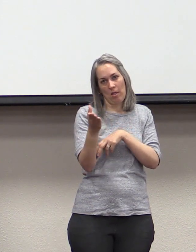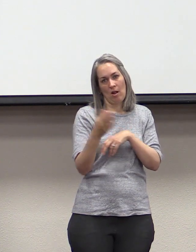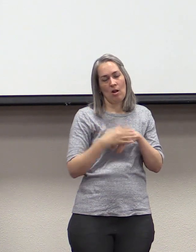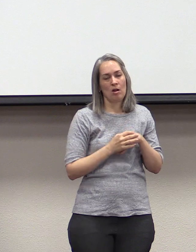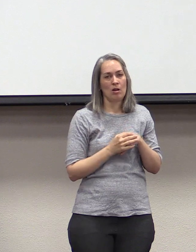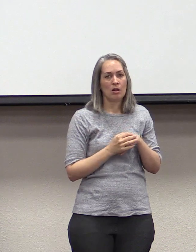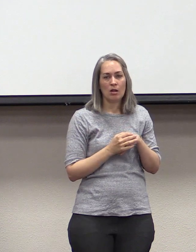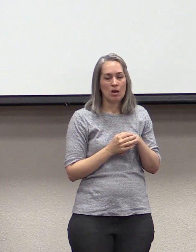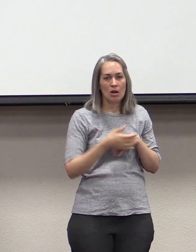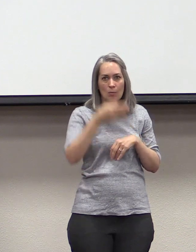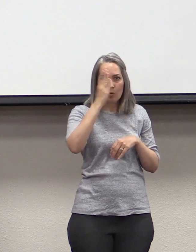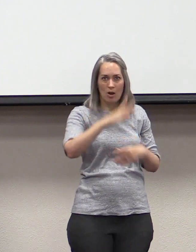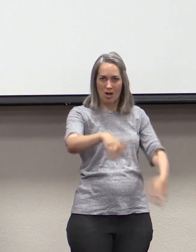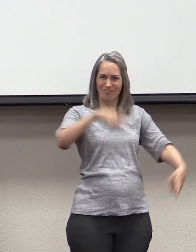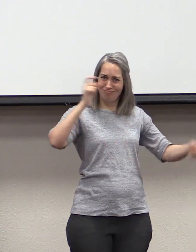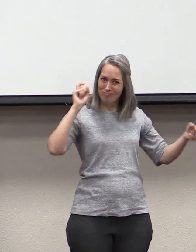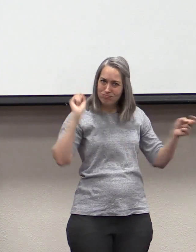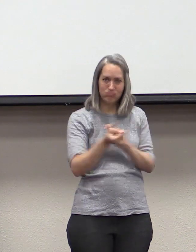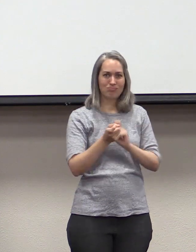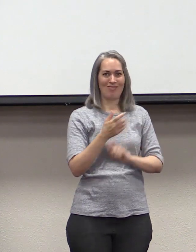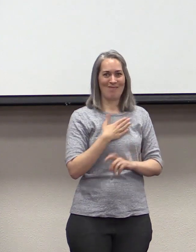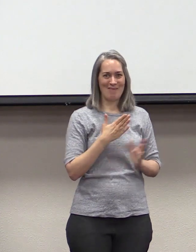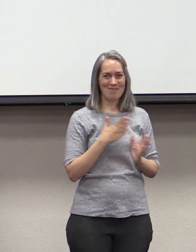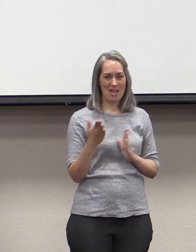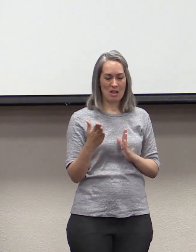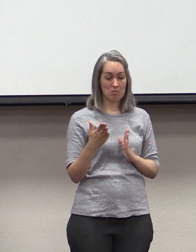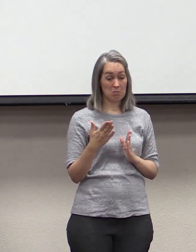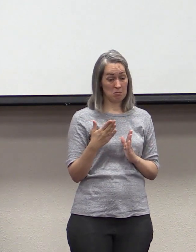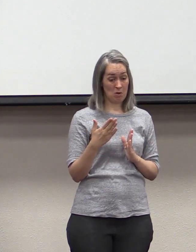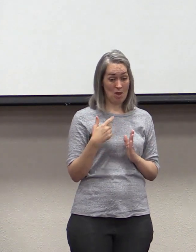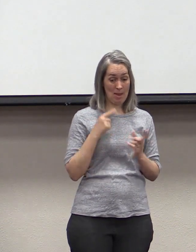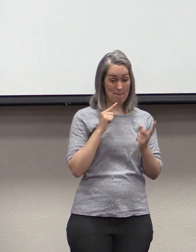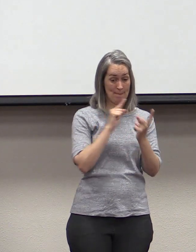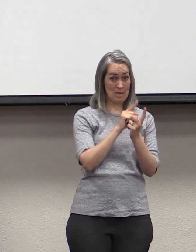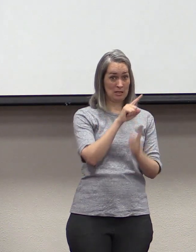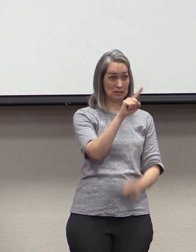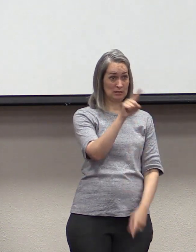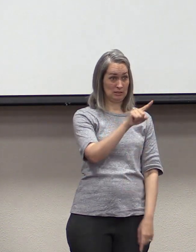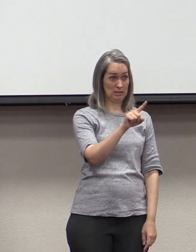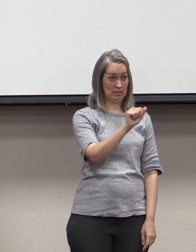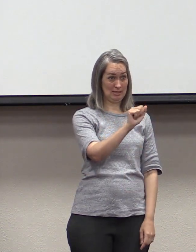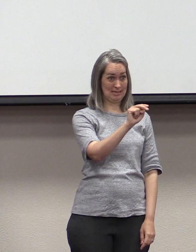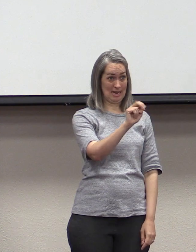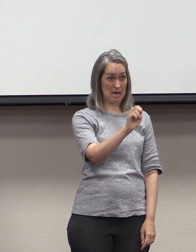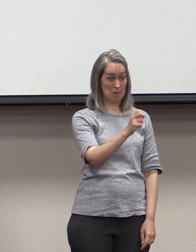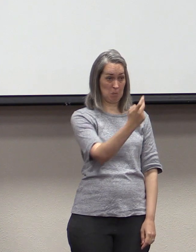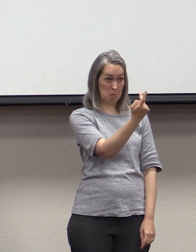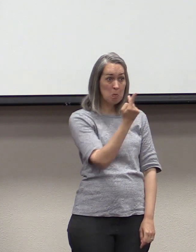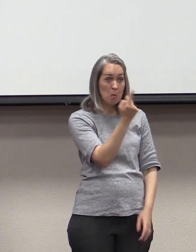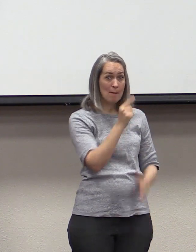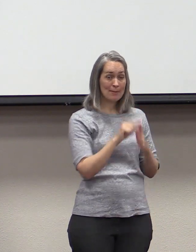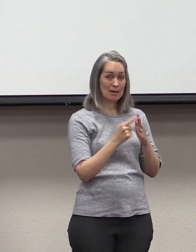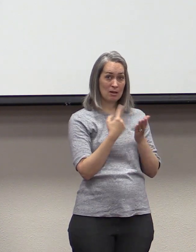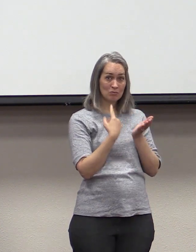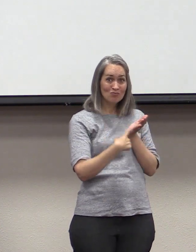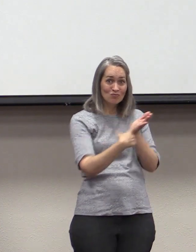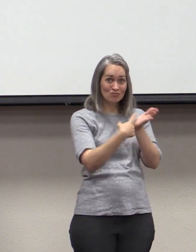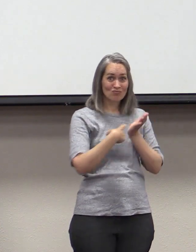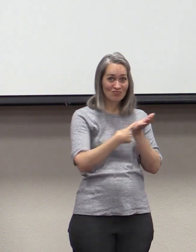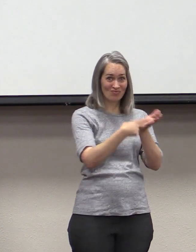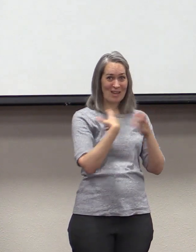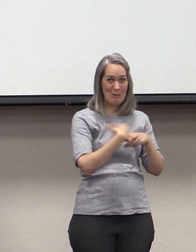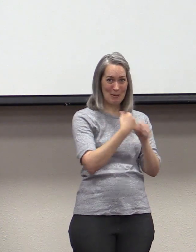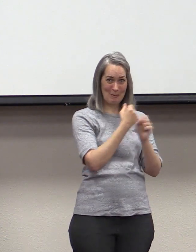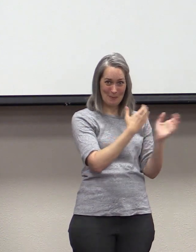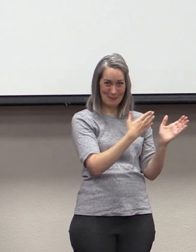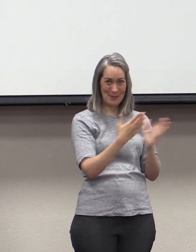Well, God changed that. And then I met Zane. And Zane and I started talking, and Zane and I started making plans, and